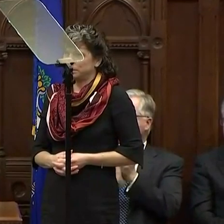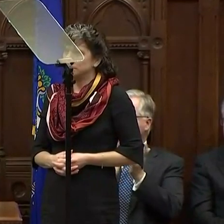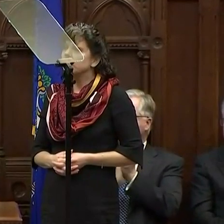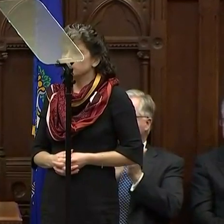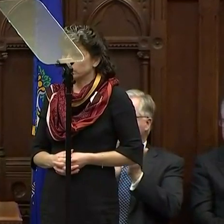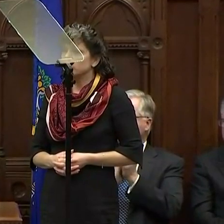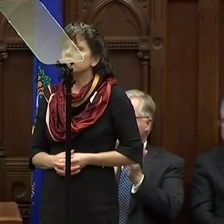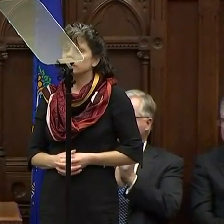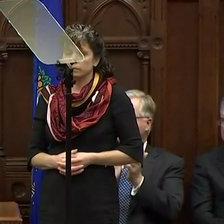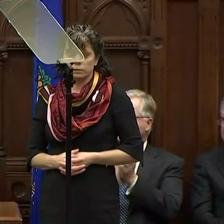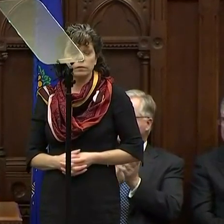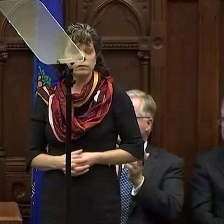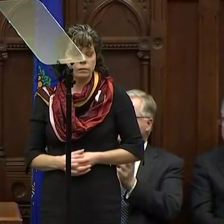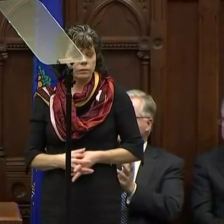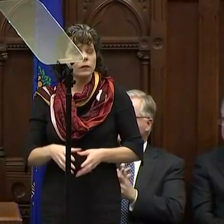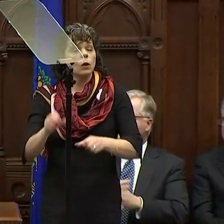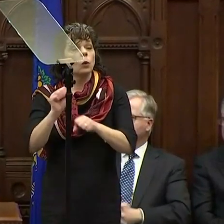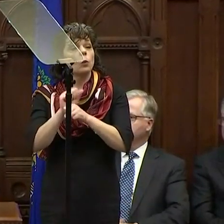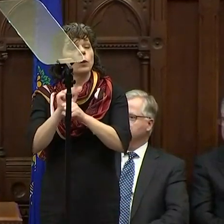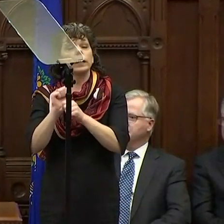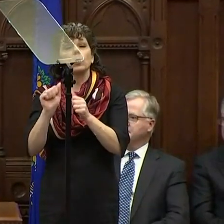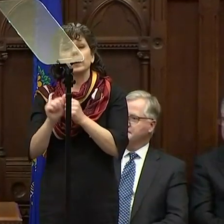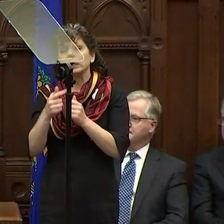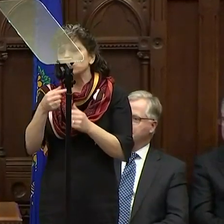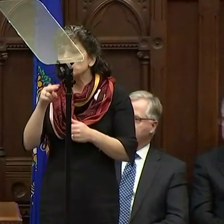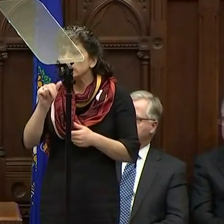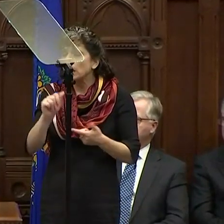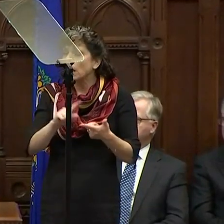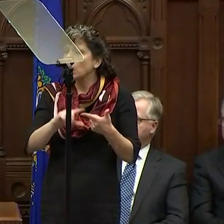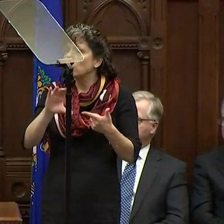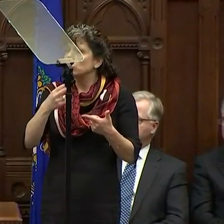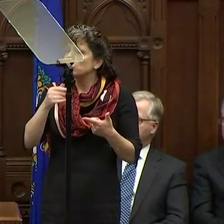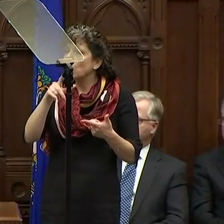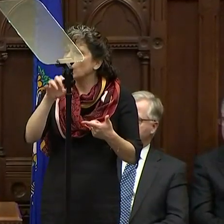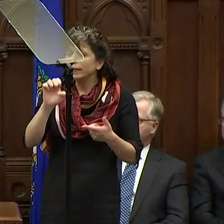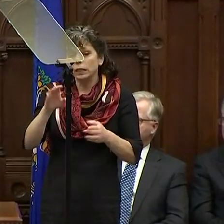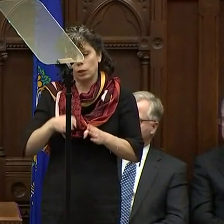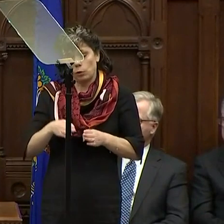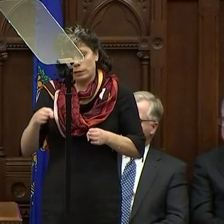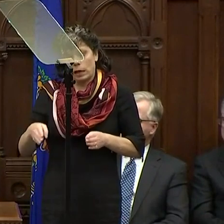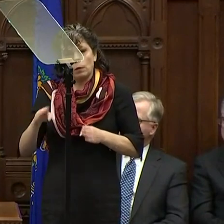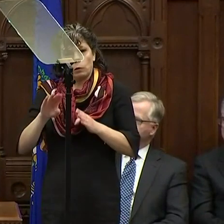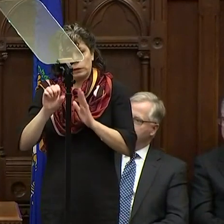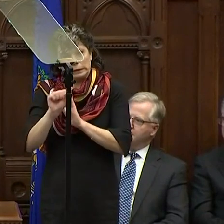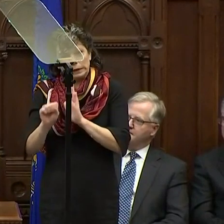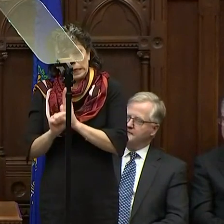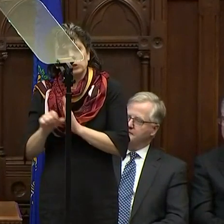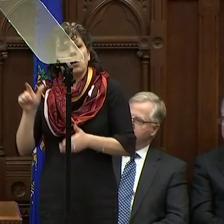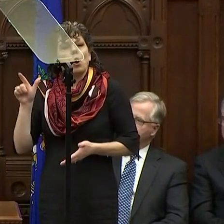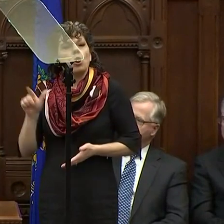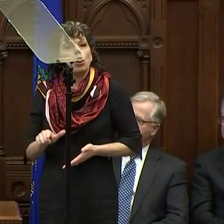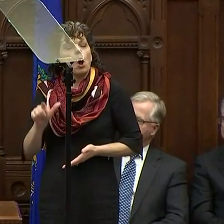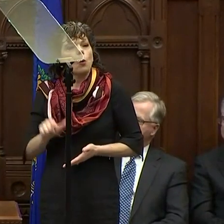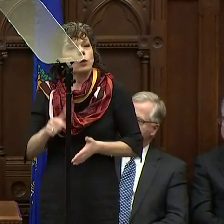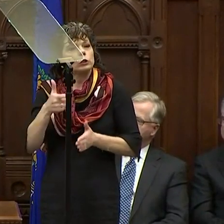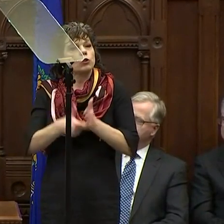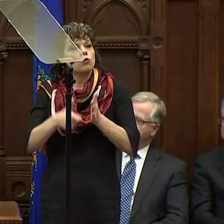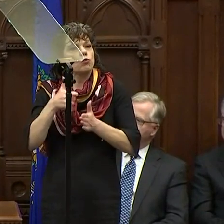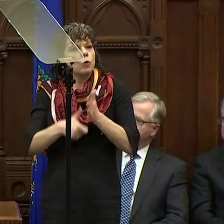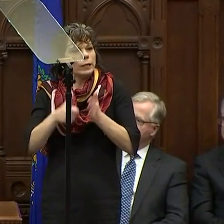You know what? I did it working with Gina and Charlie in our neighboring states, and we got the lowest published rates in the